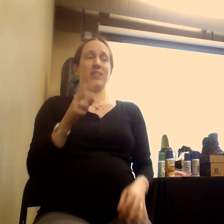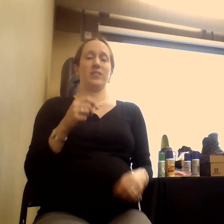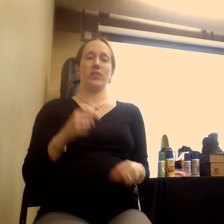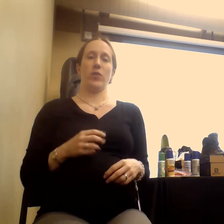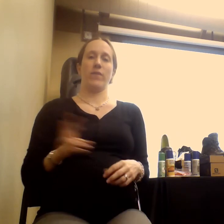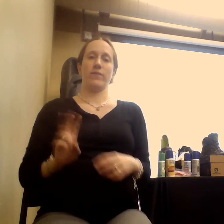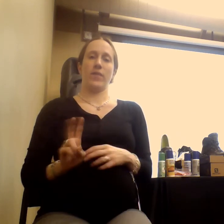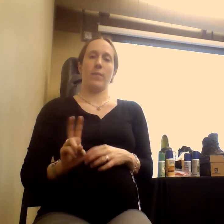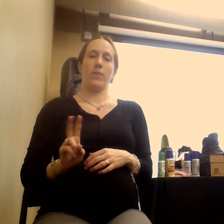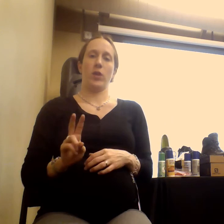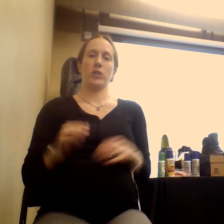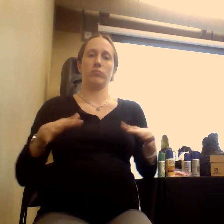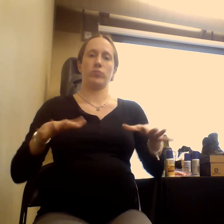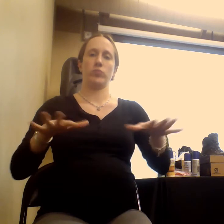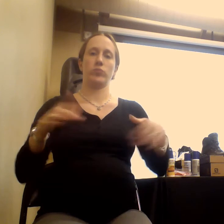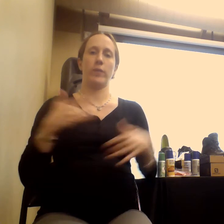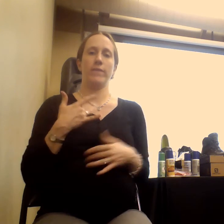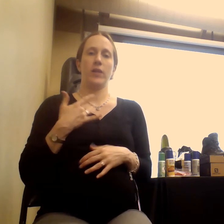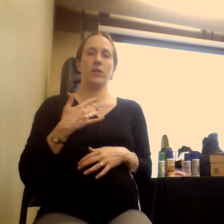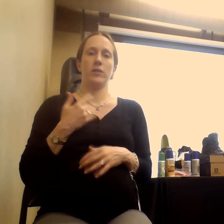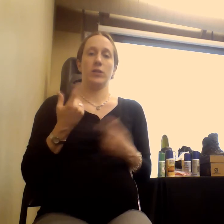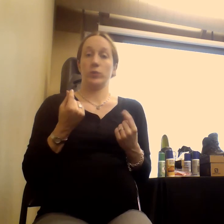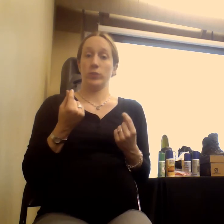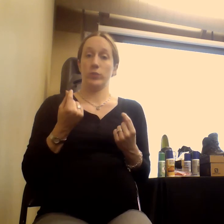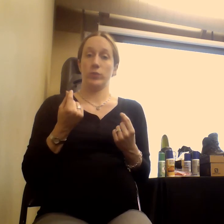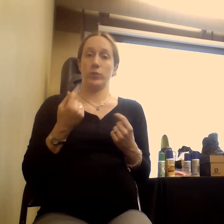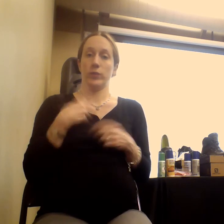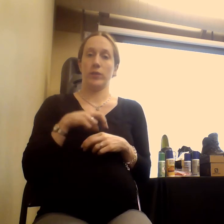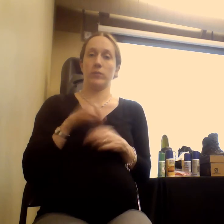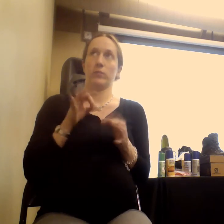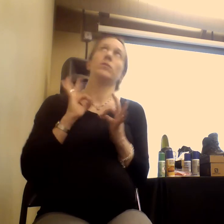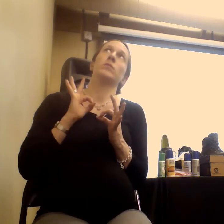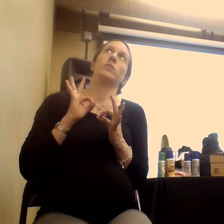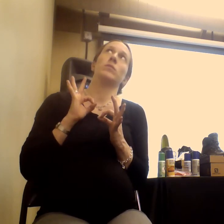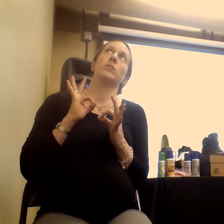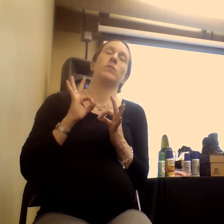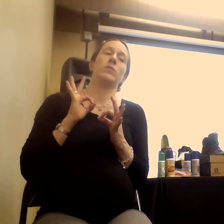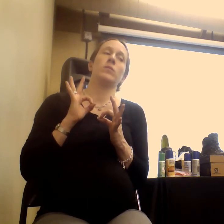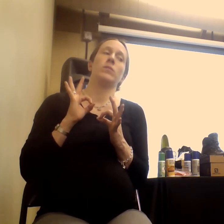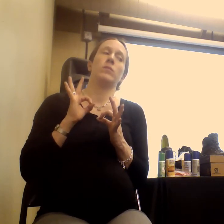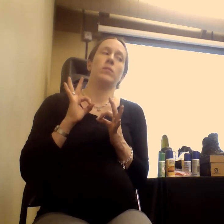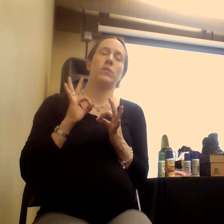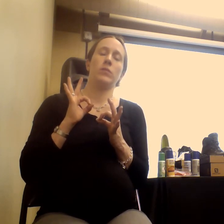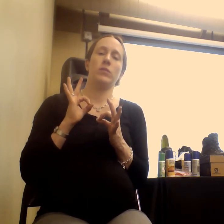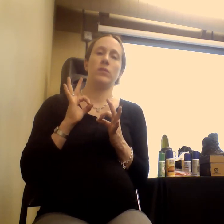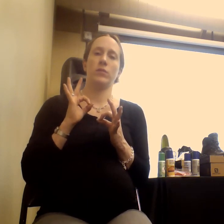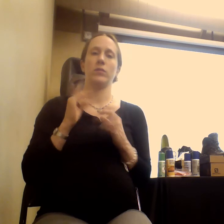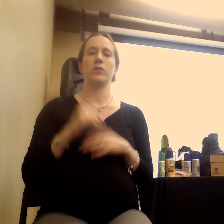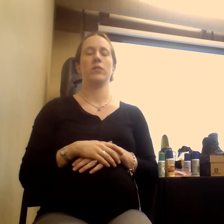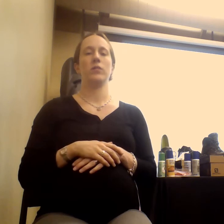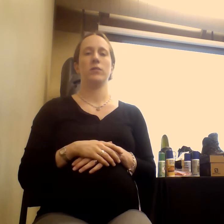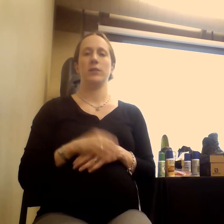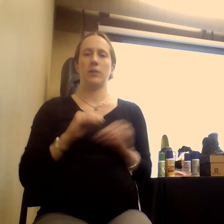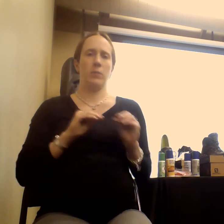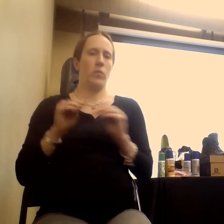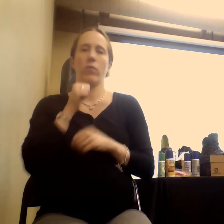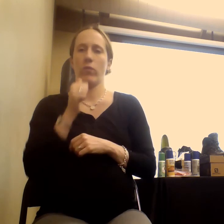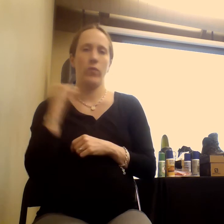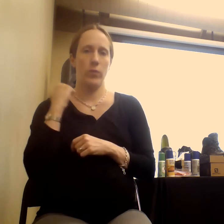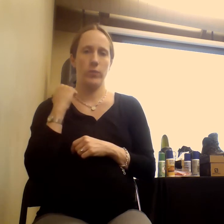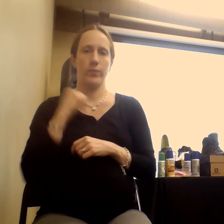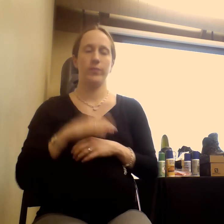on top of him, he just does this. He looks up. He doesn't know where to go. And then the next foot plate is way up here. It's beyond his strike range, and you'll